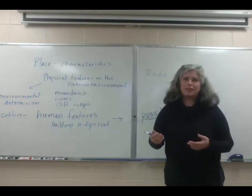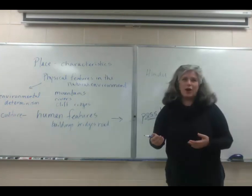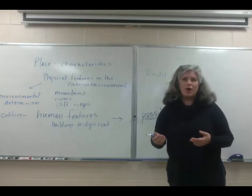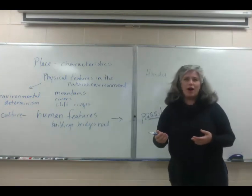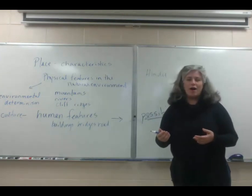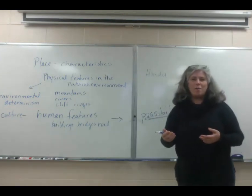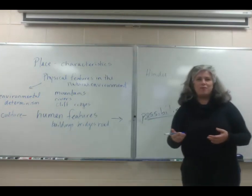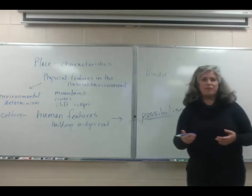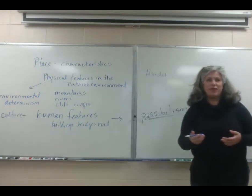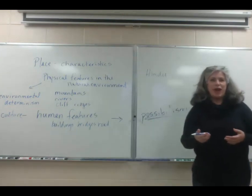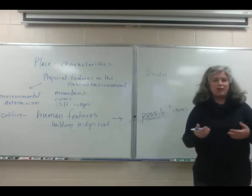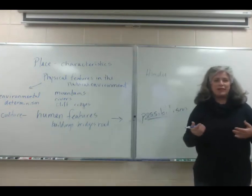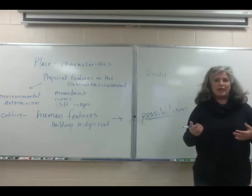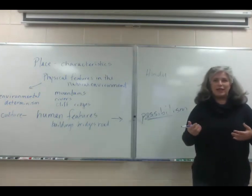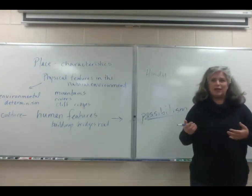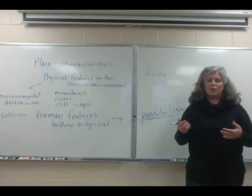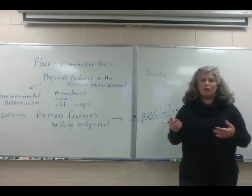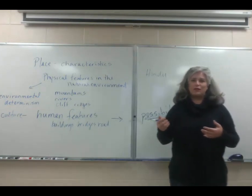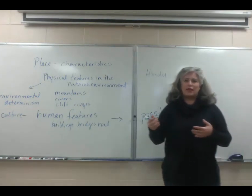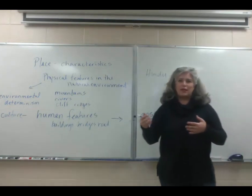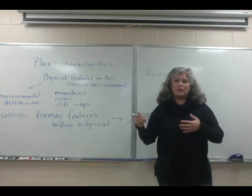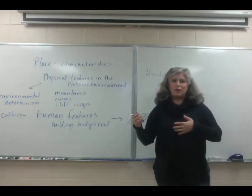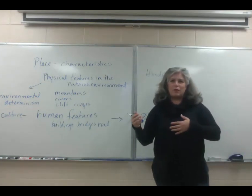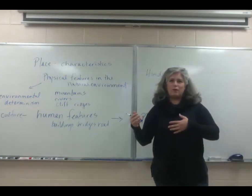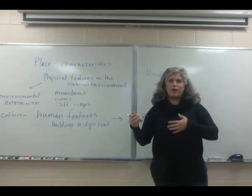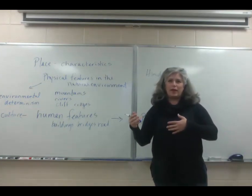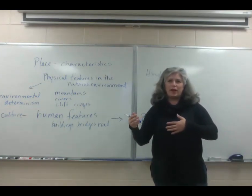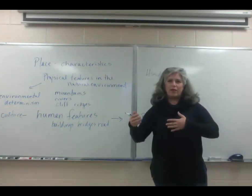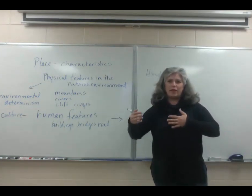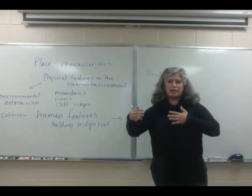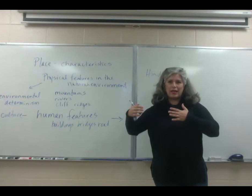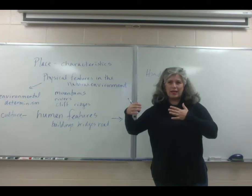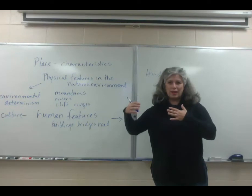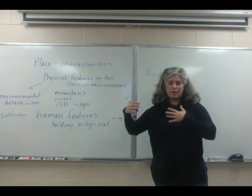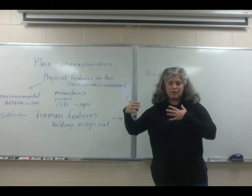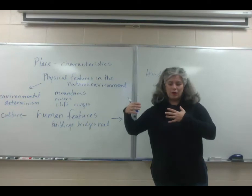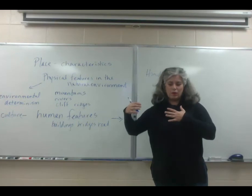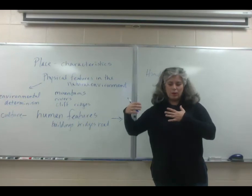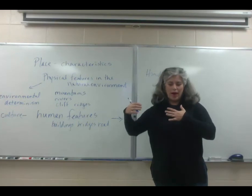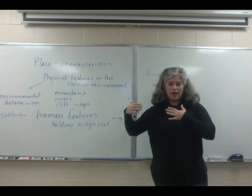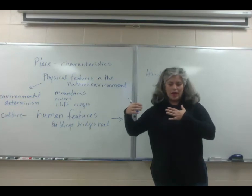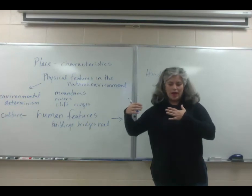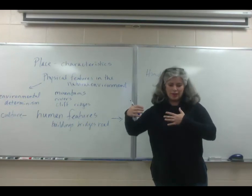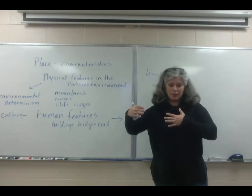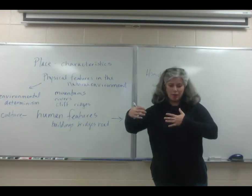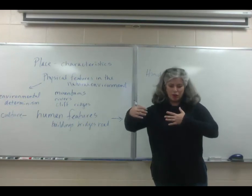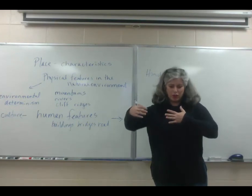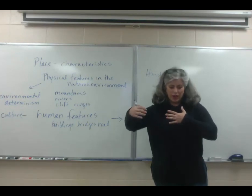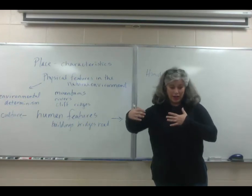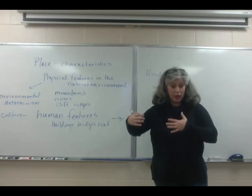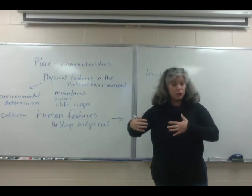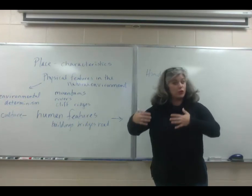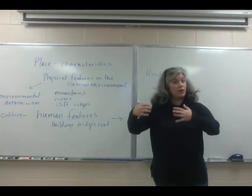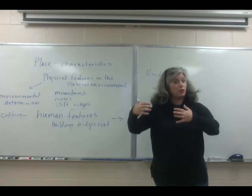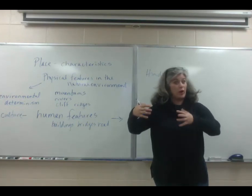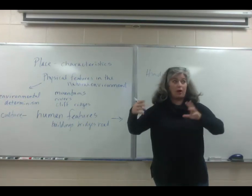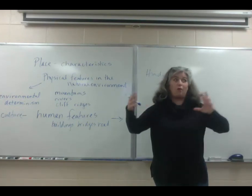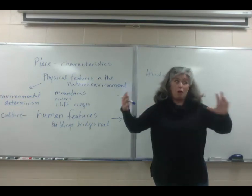so I've seen it once, and so the beginning of it is Matt Damon is the Martian, and he goes to, guess where?